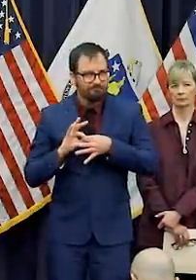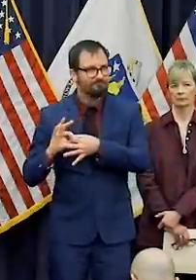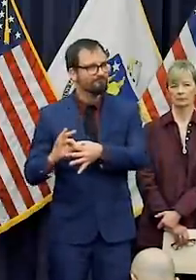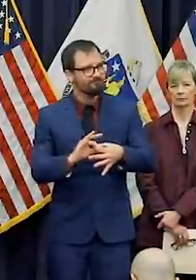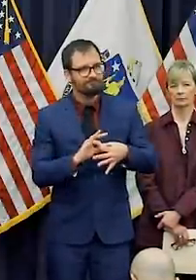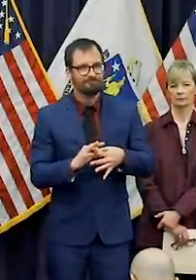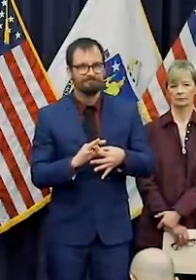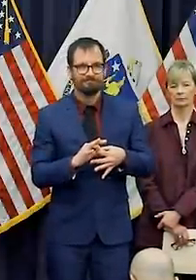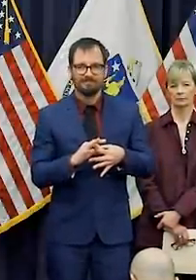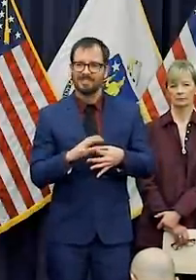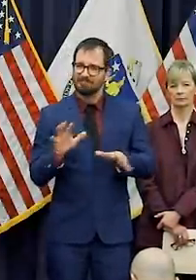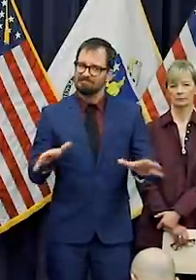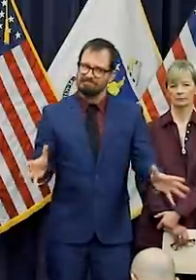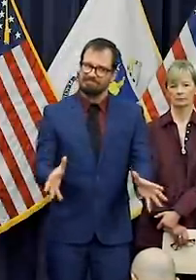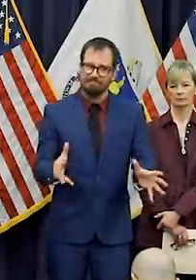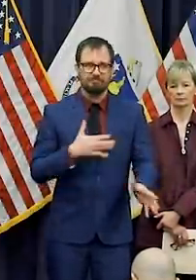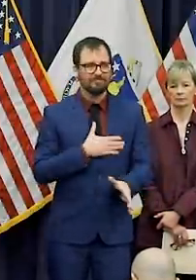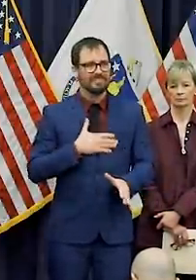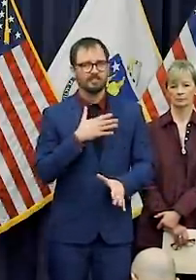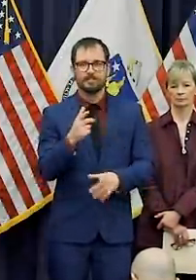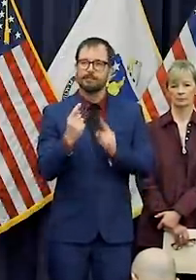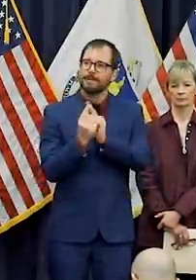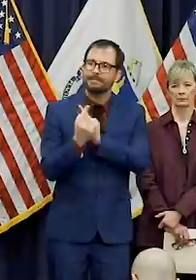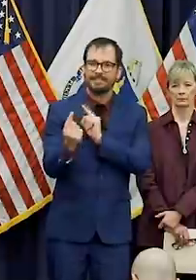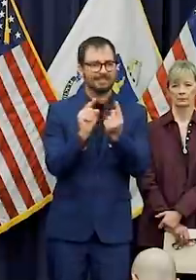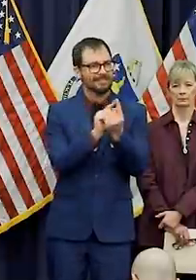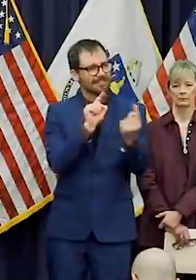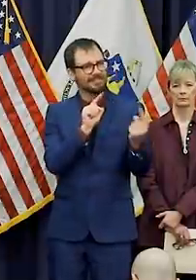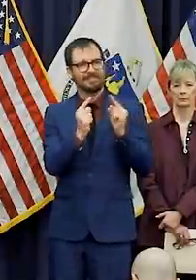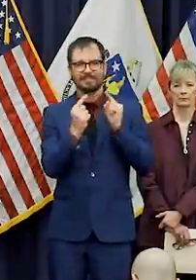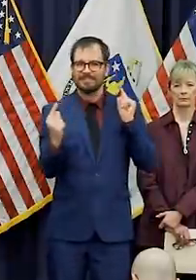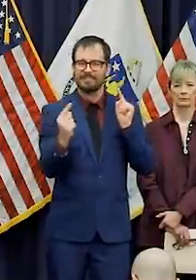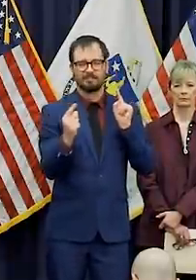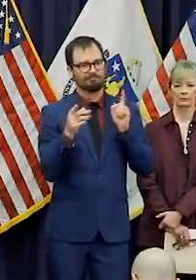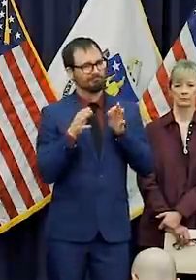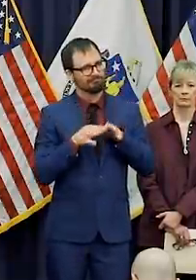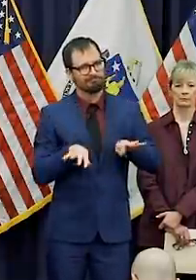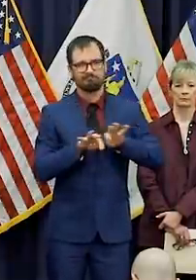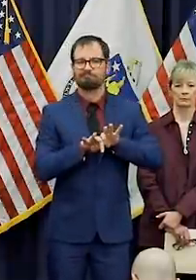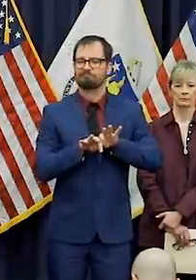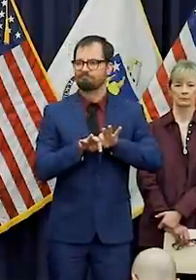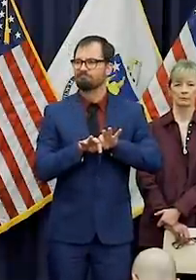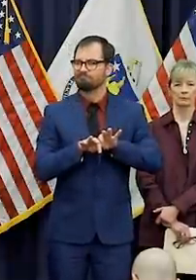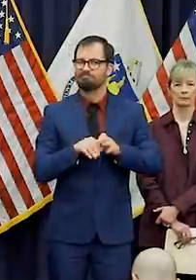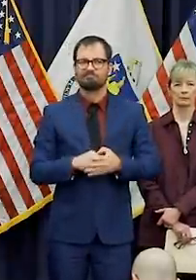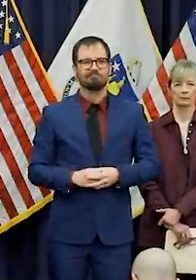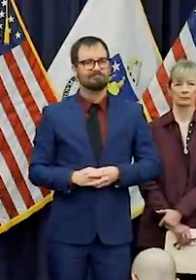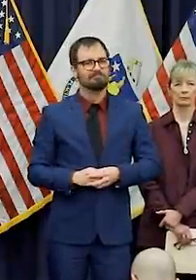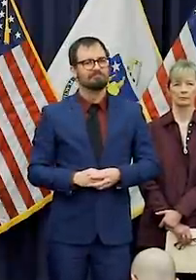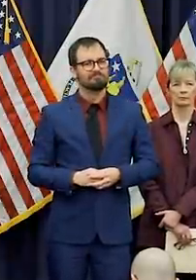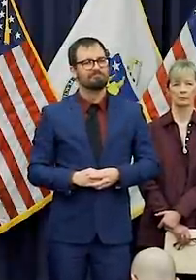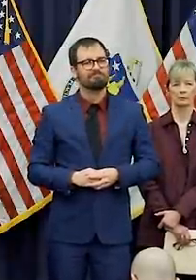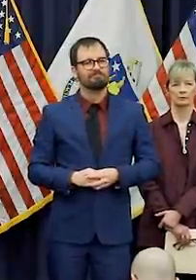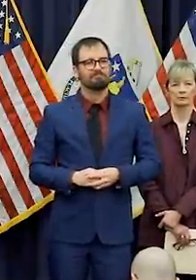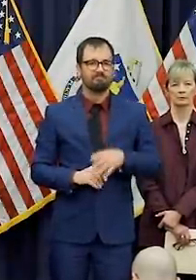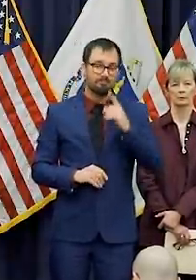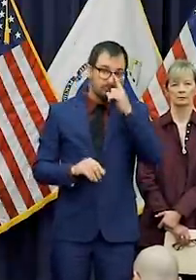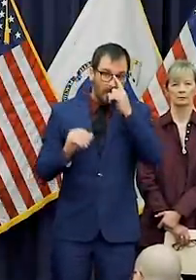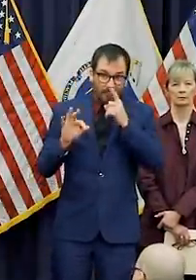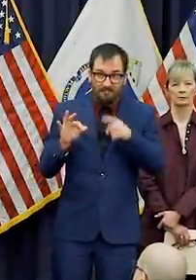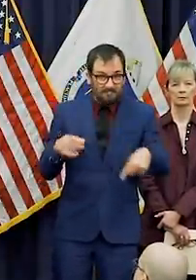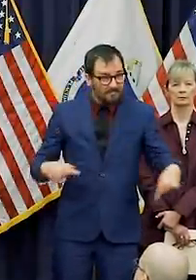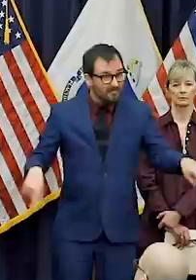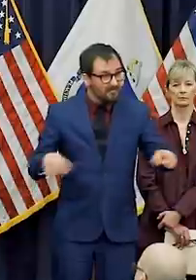the governor speak about. Social distancing is our collective opportunity to influence the course of